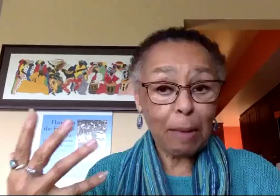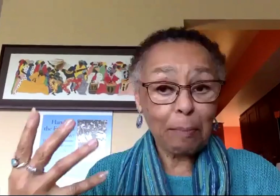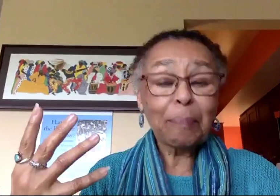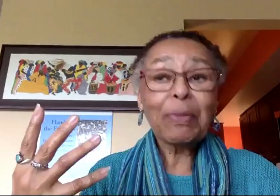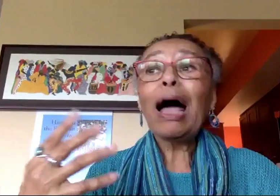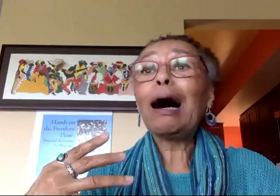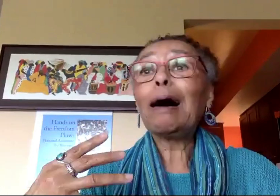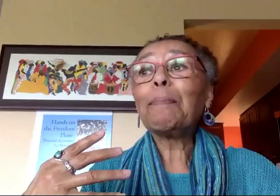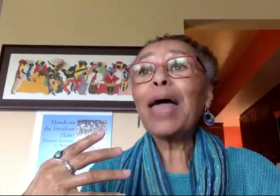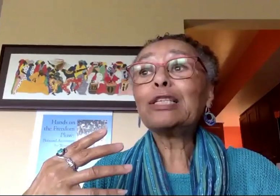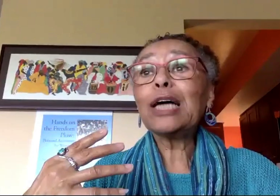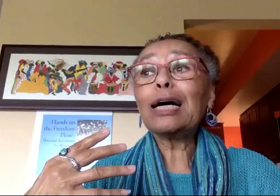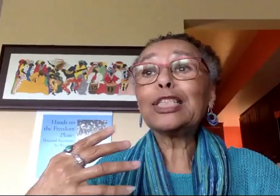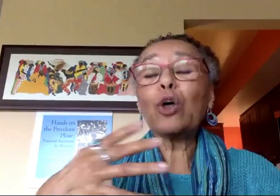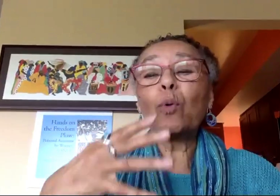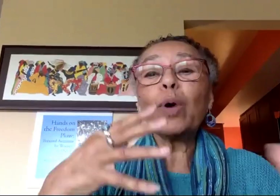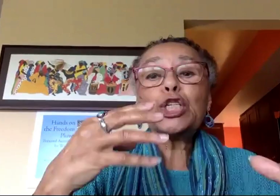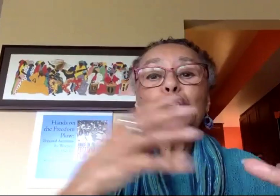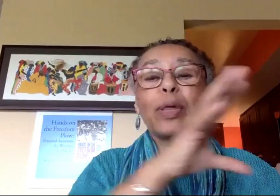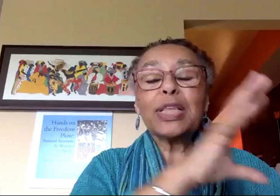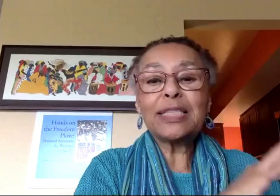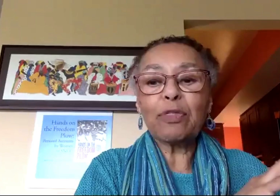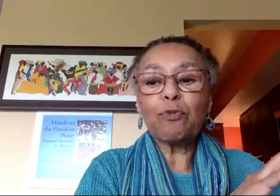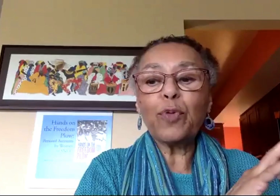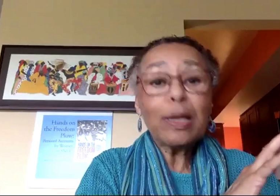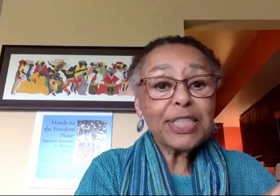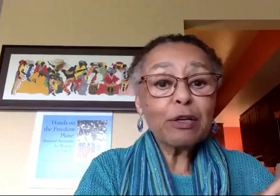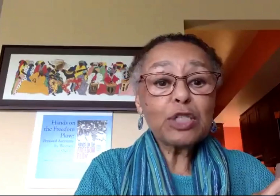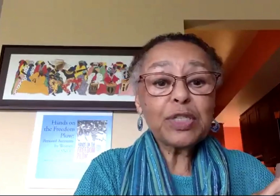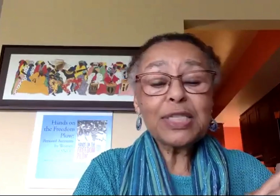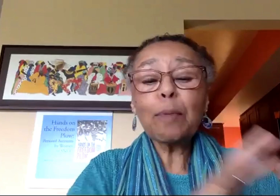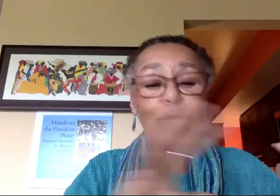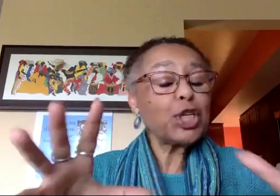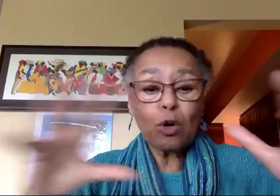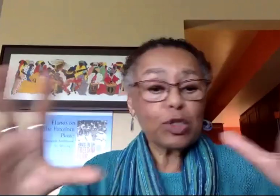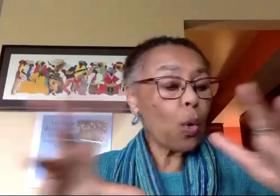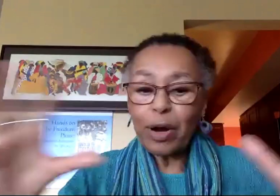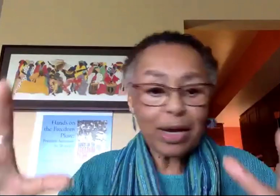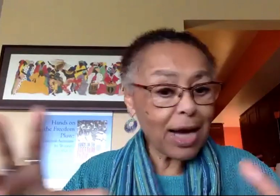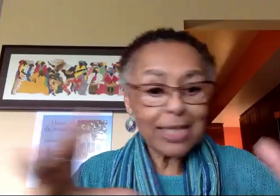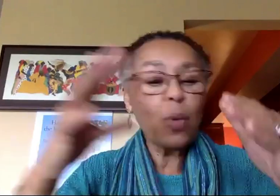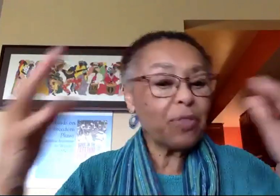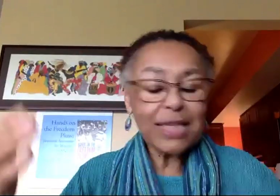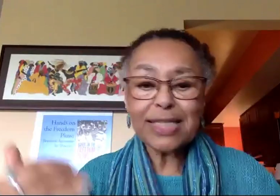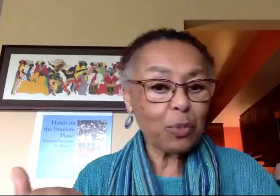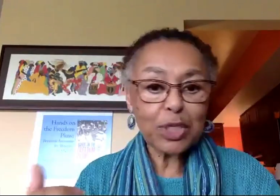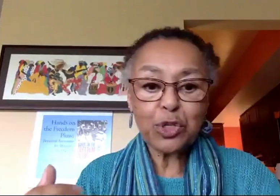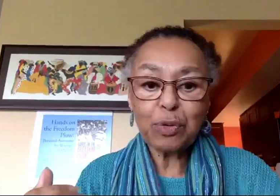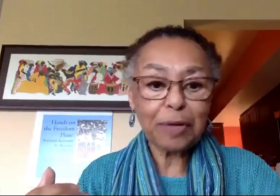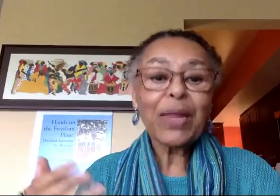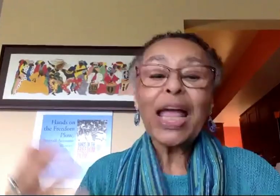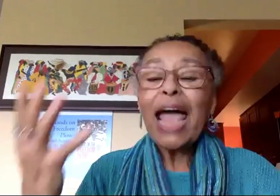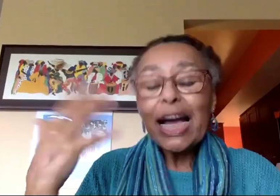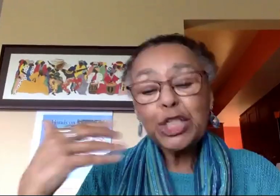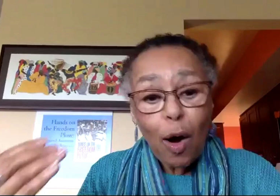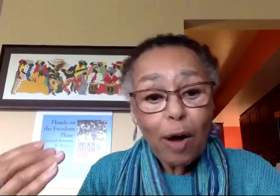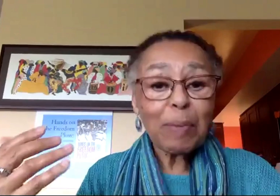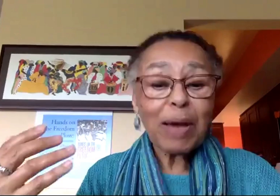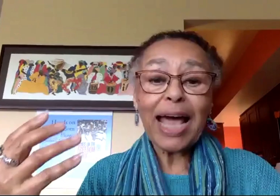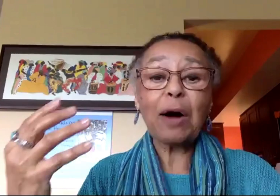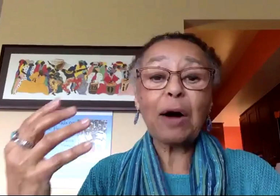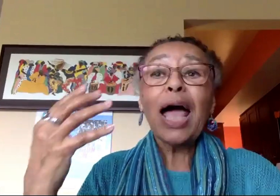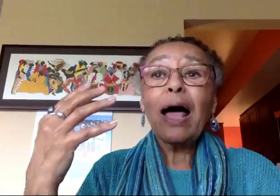staff member. So she's doing the Freedom Singers for SNCC, but she's also organizing within Southwest Georgia. And she